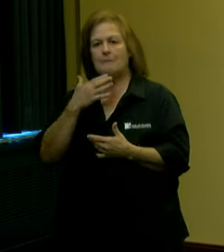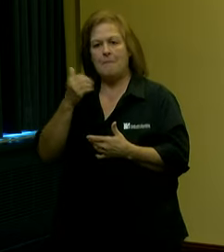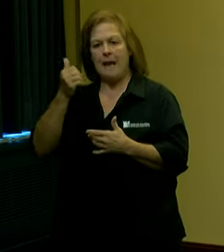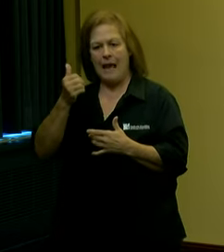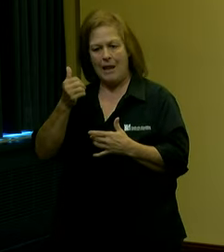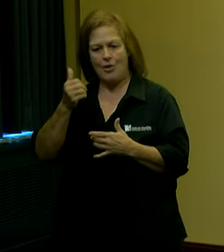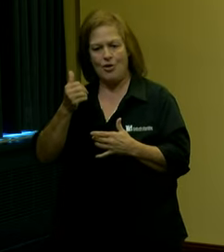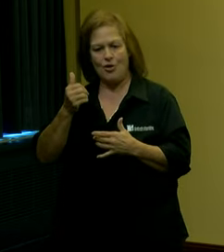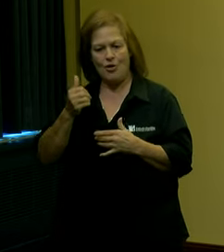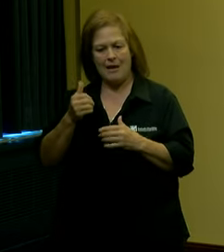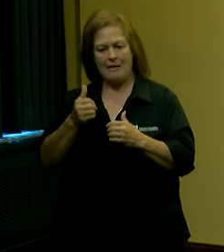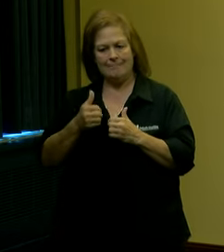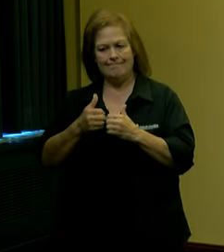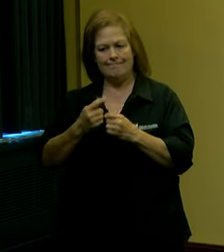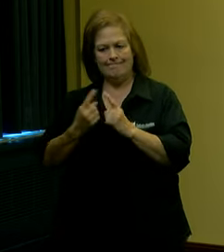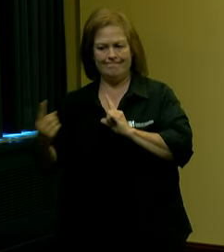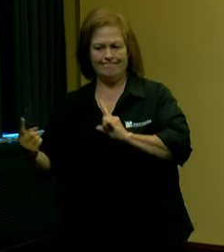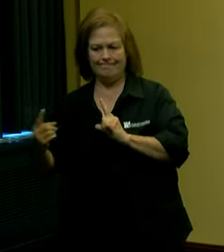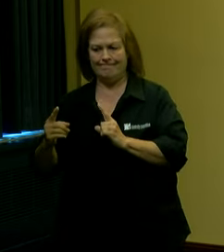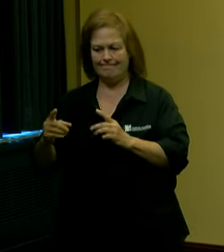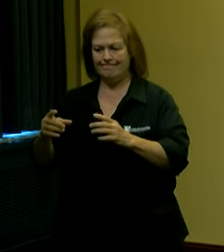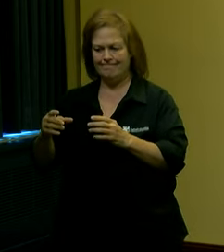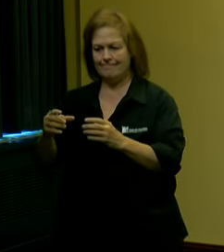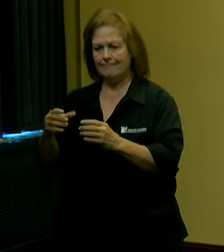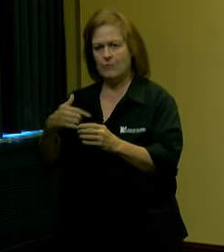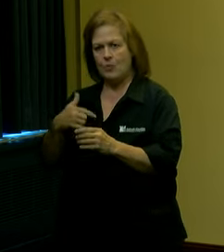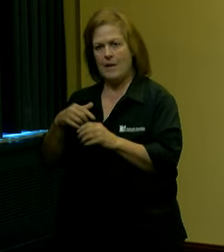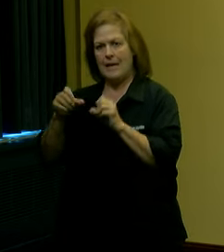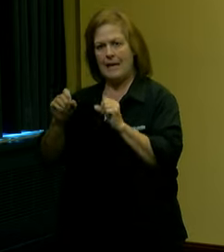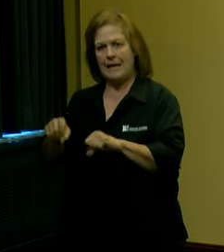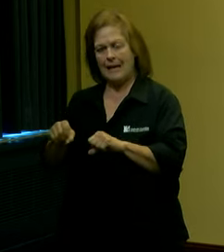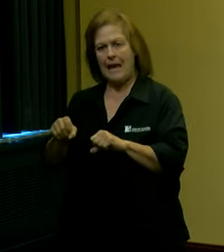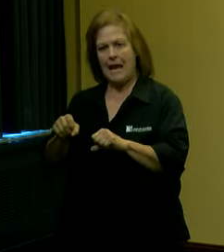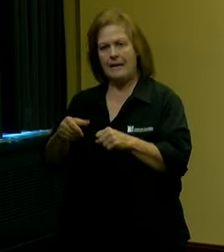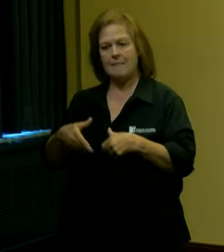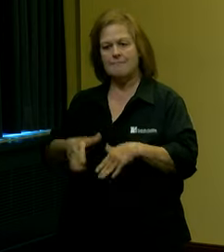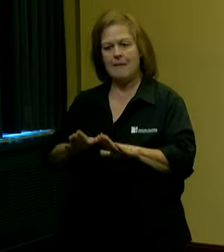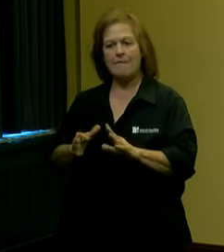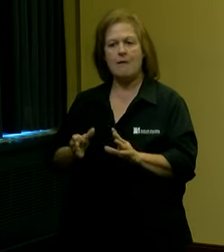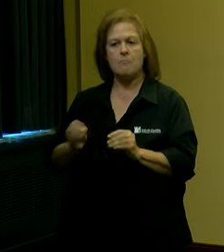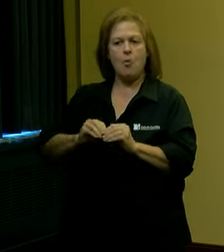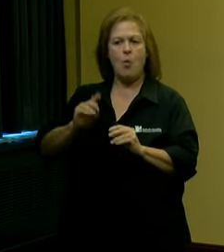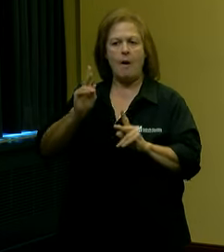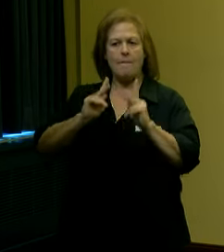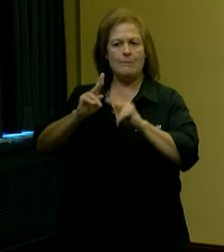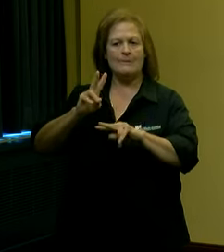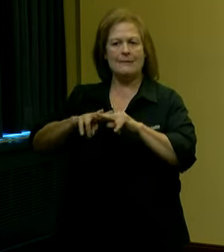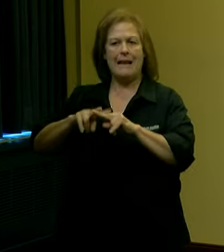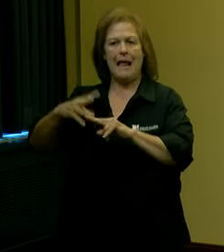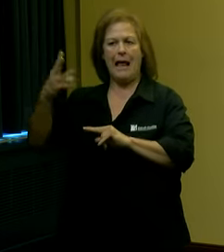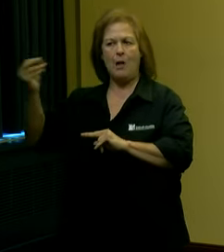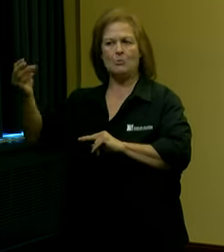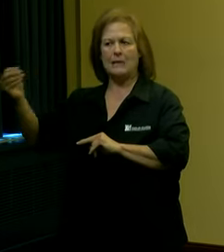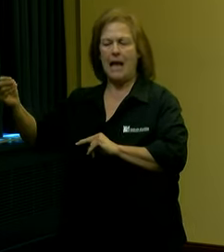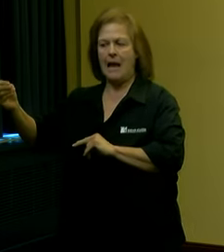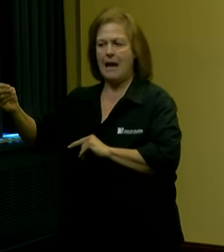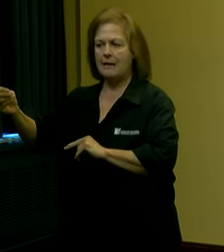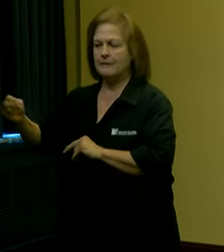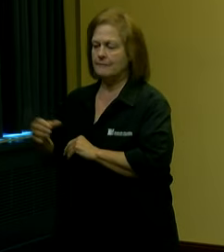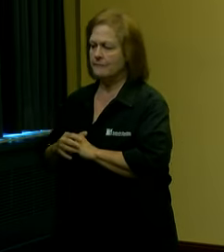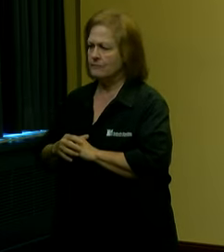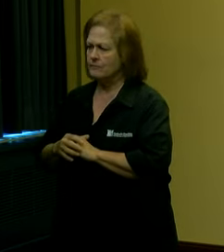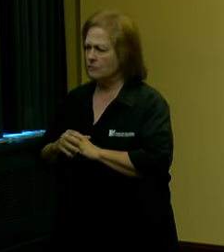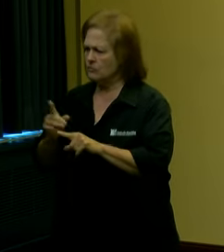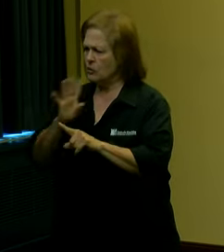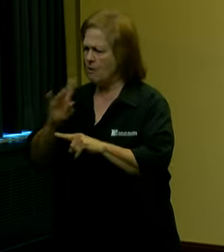out indoors where we may be able to allow more individuals to sit outdoor. Associated Press. You had mentioned that with